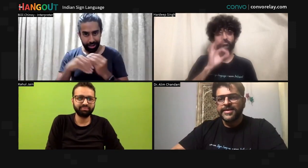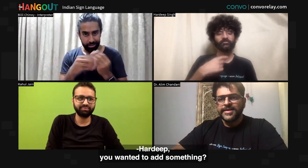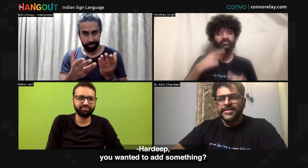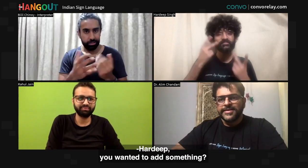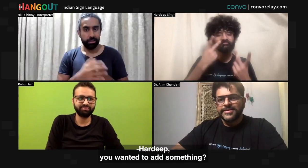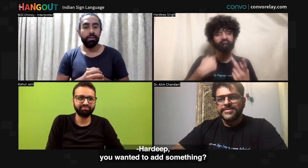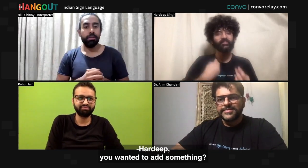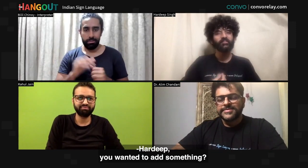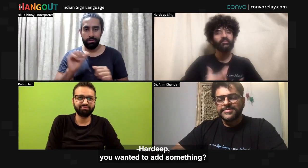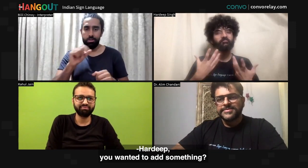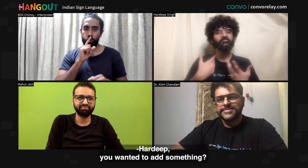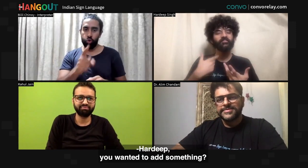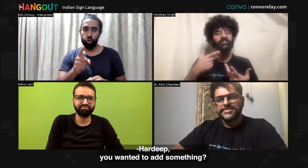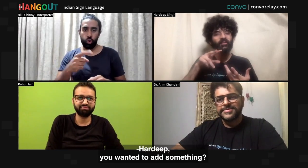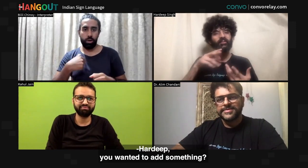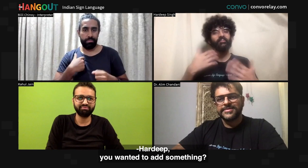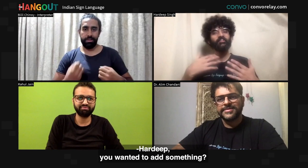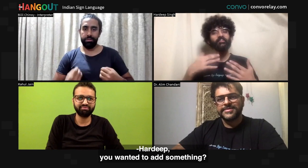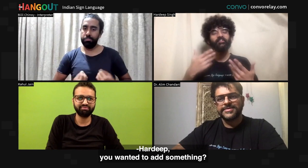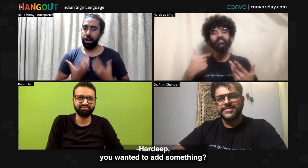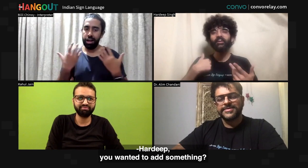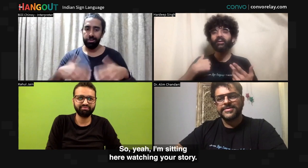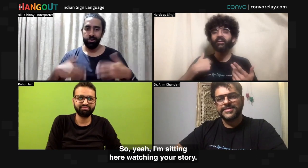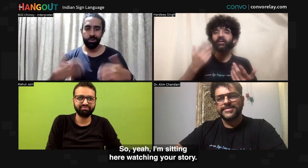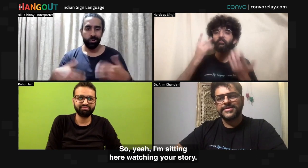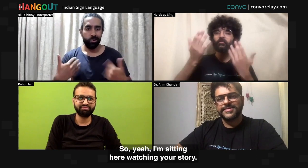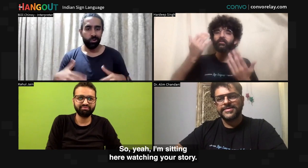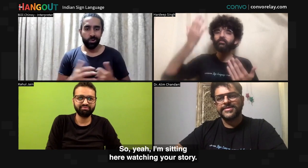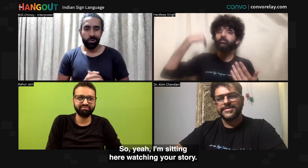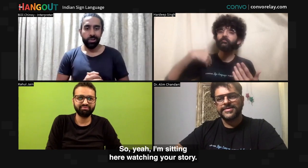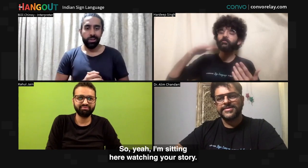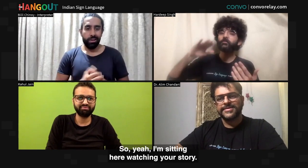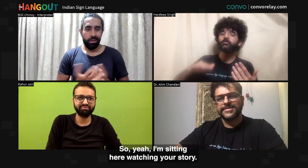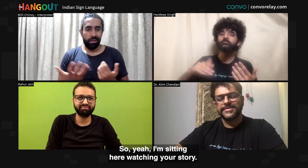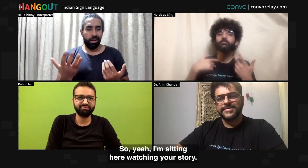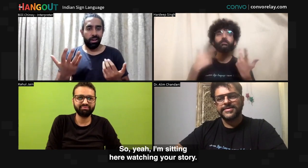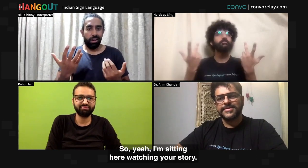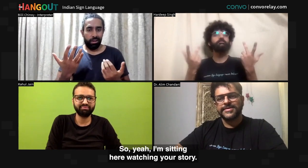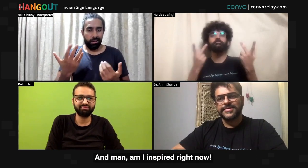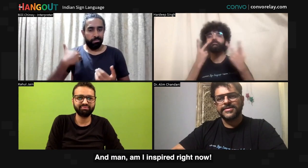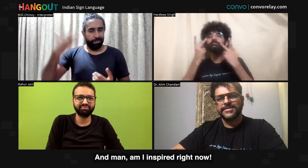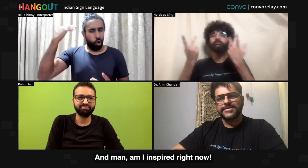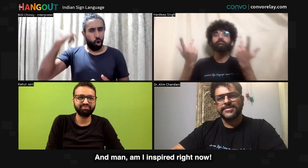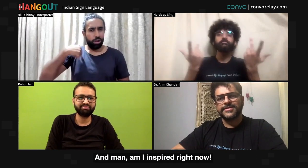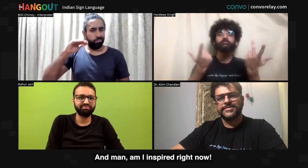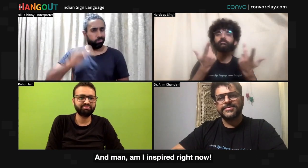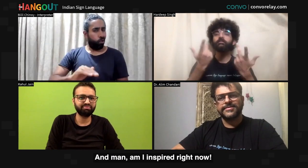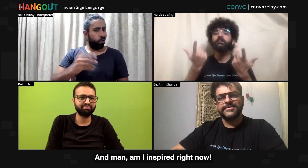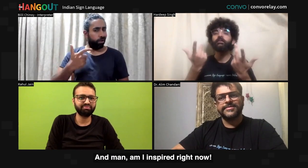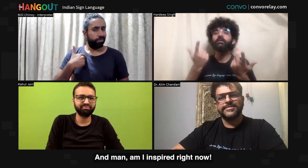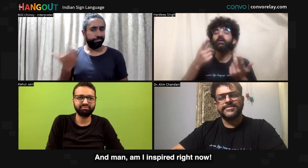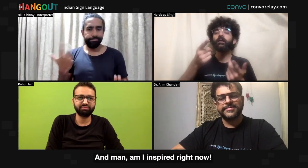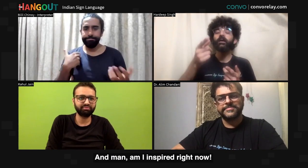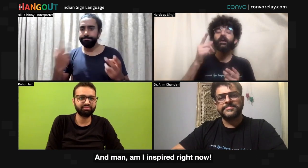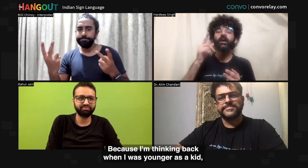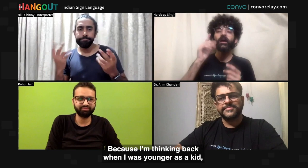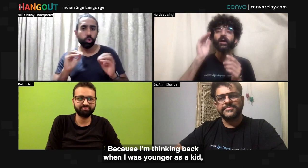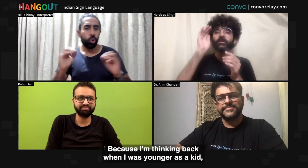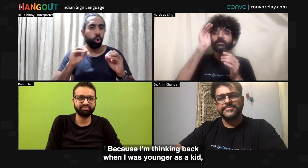Hardeep, you wanted to add something? So, yeah, I'm sitting here watching your story and I'm, man, am I inspired right now because I'm thinking